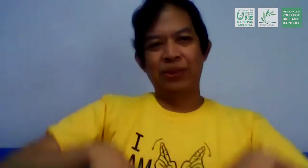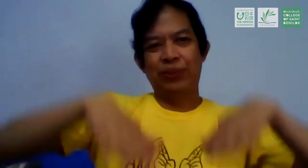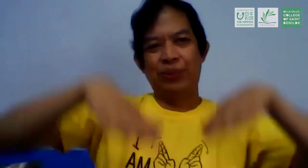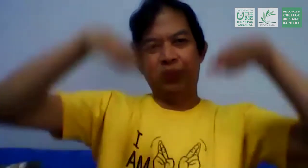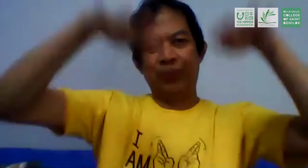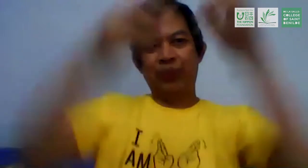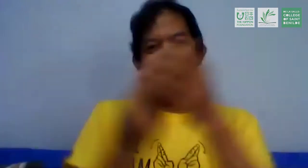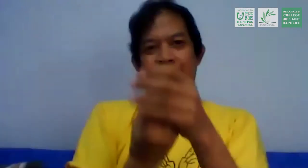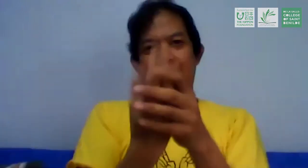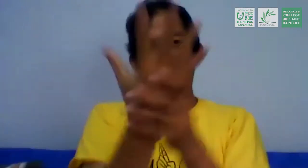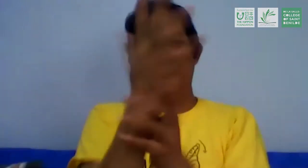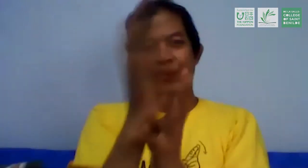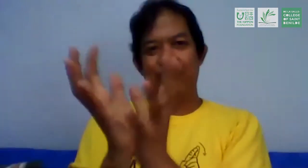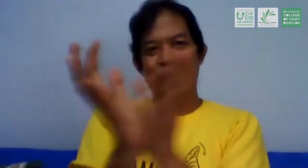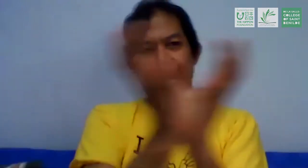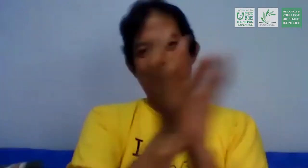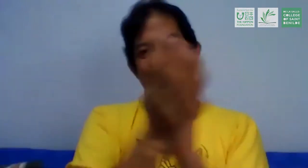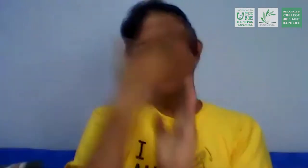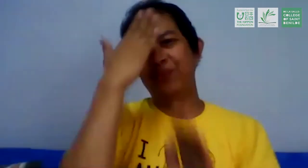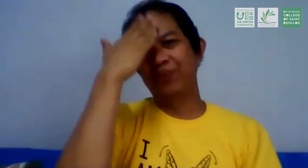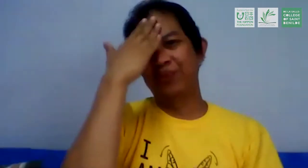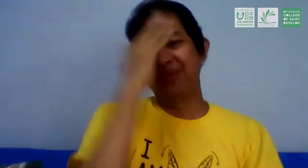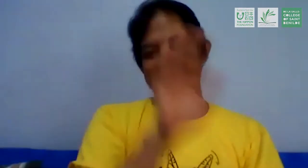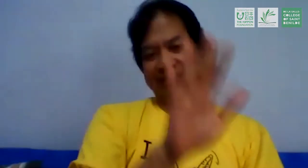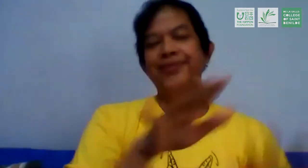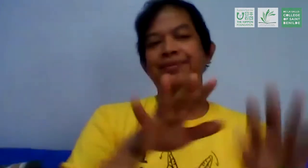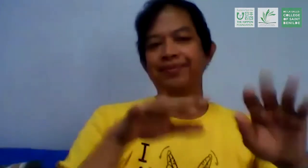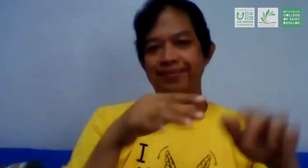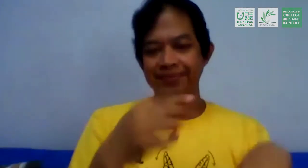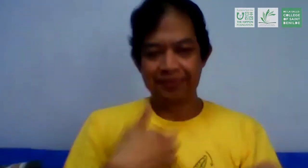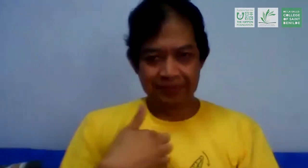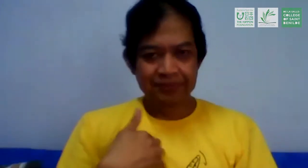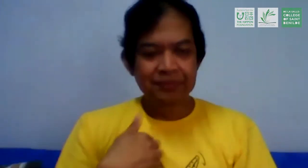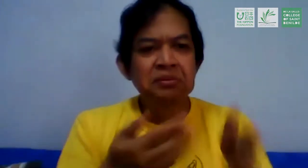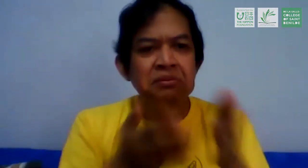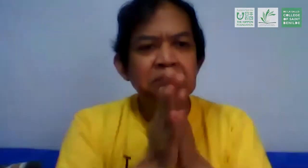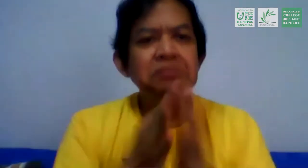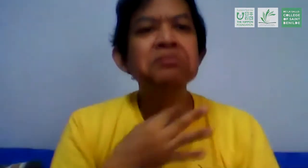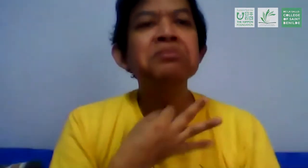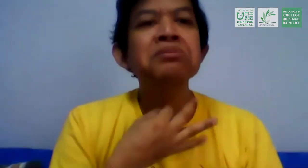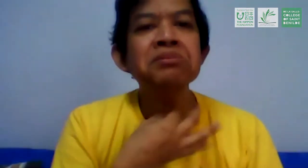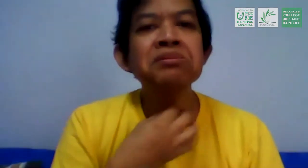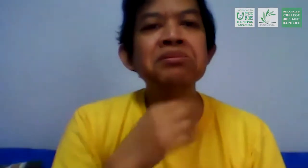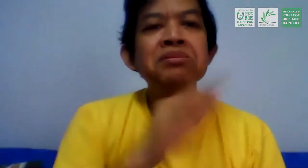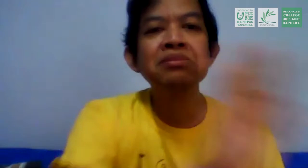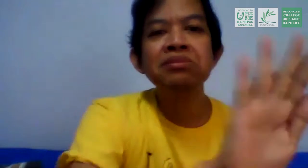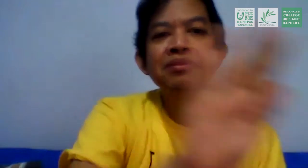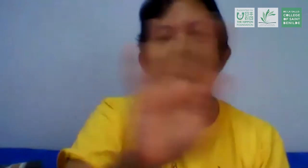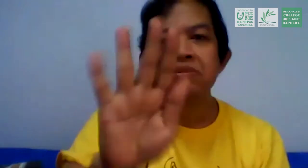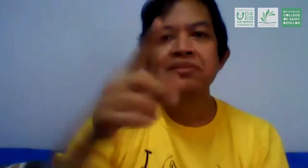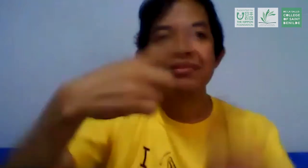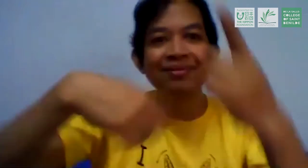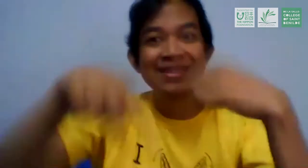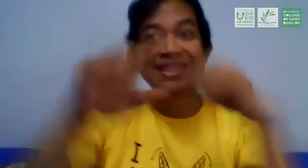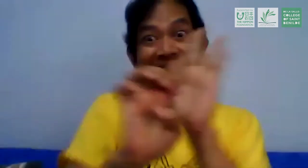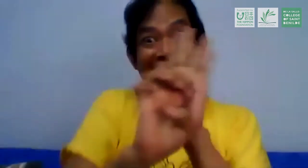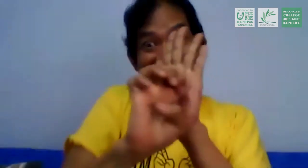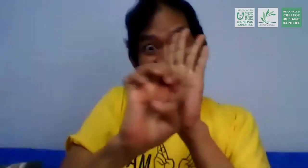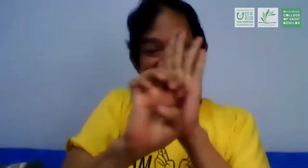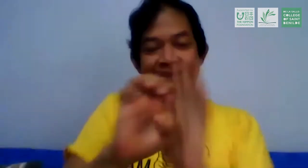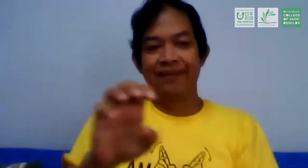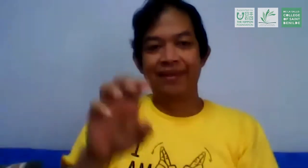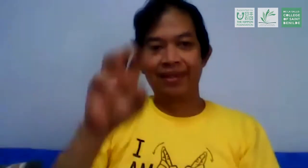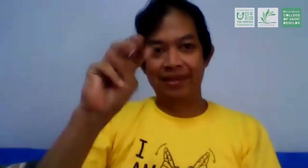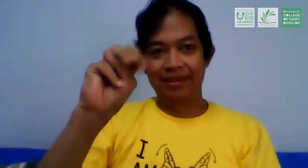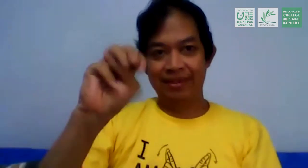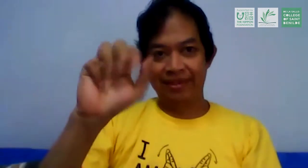with deaf students, for example, they grew up in the community, and they might be using, their community